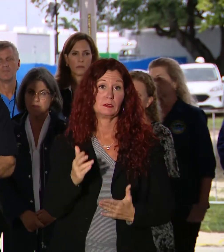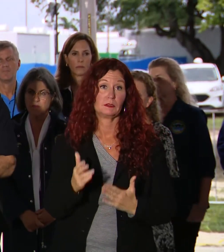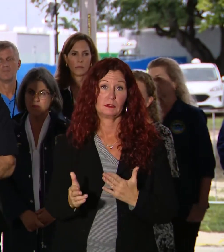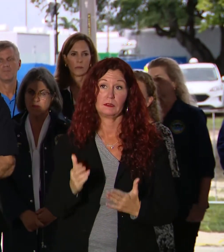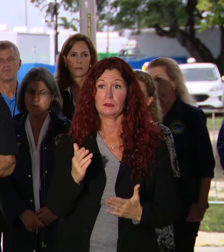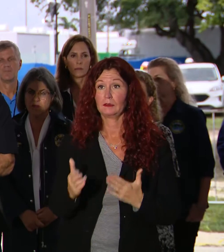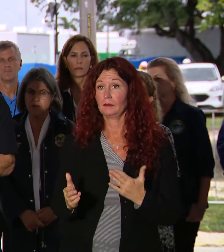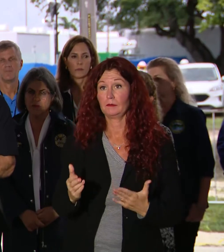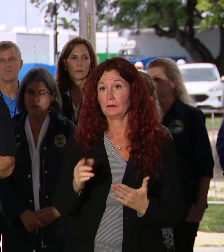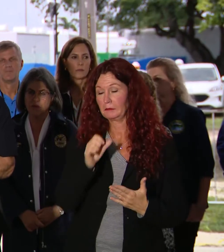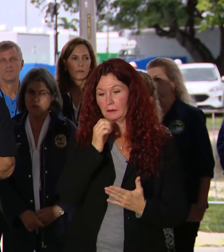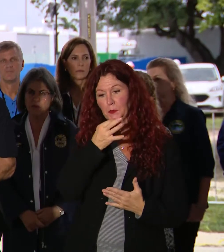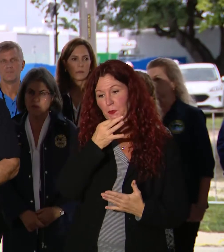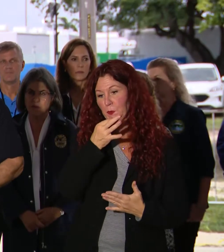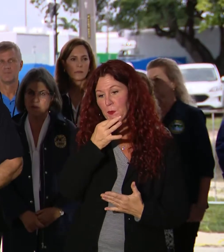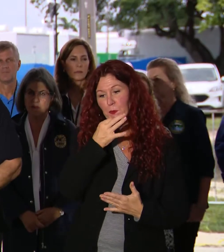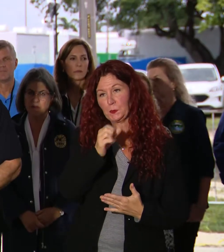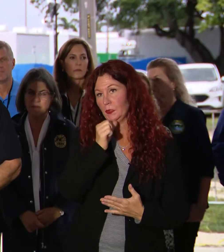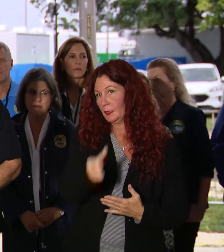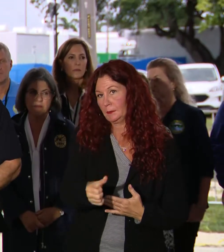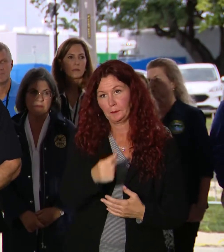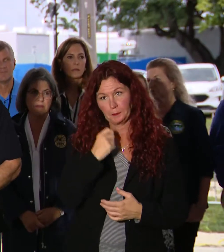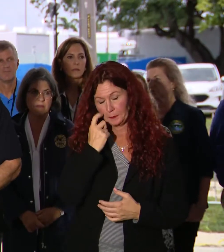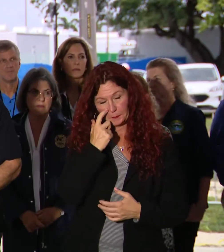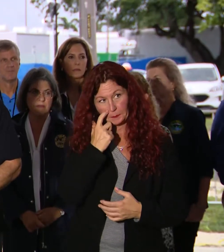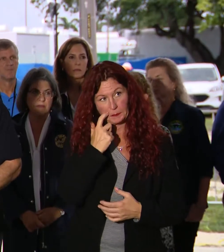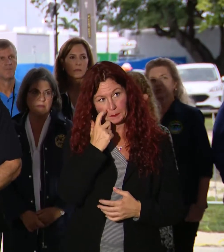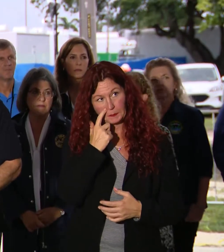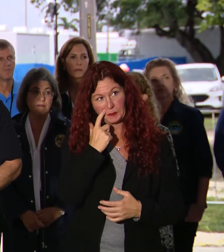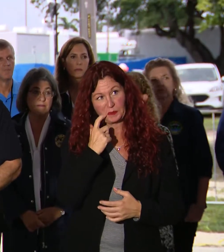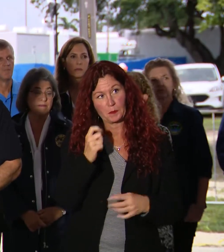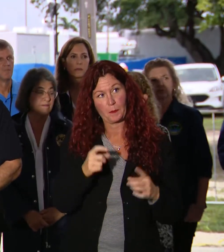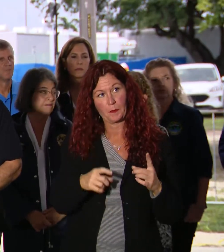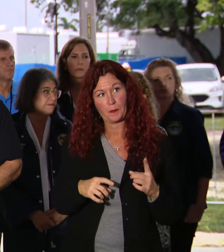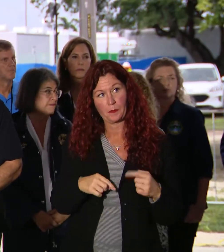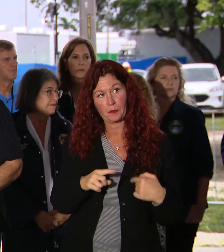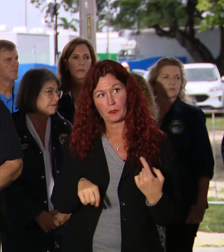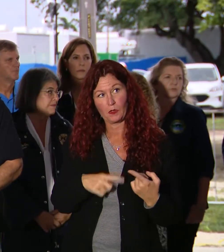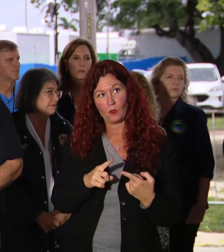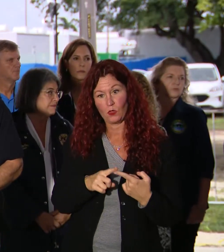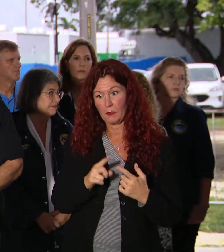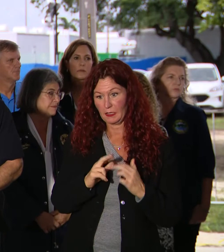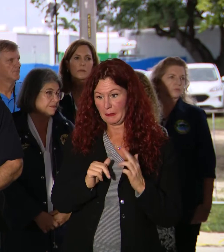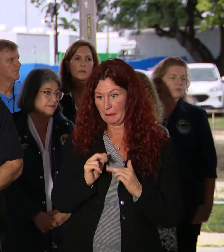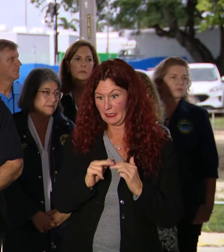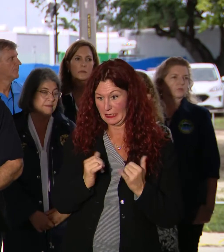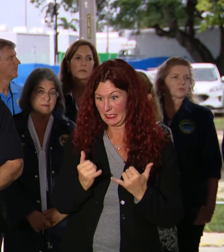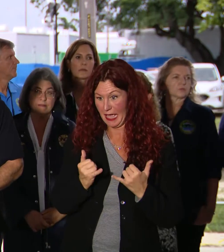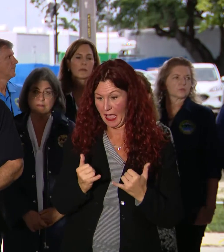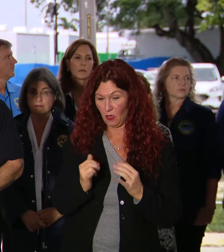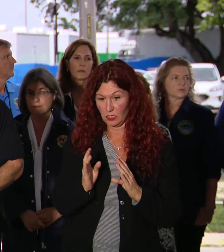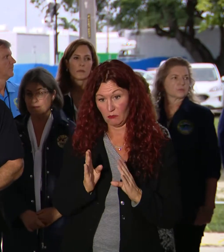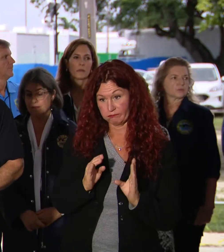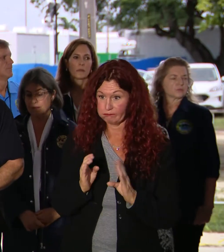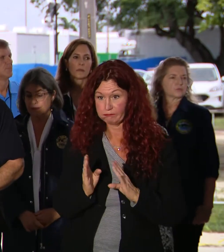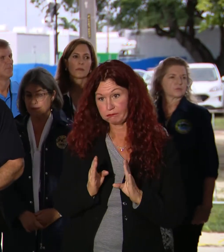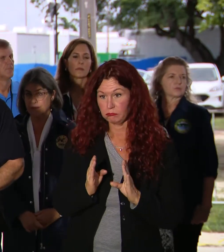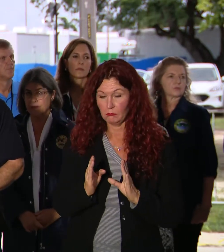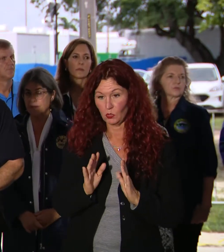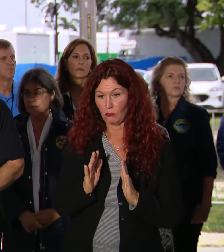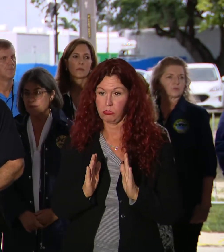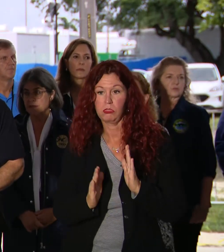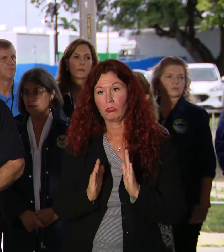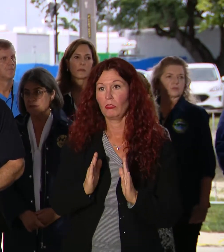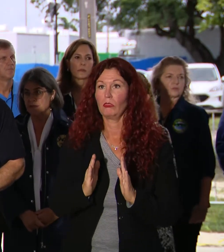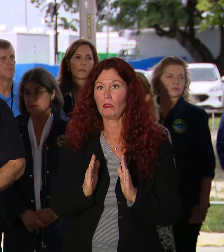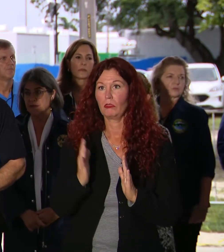exactly what that definitive timeline is going to be. Can you give us any more details on the status of that building right now? Did it sway or shift overnight? What happens